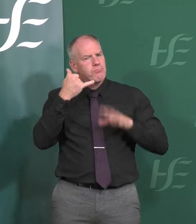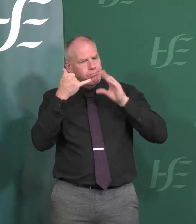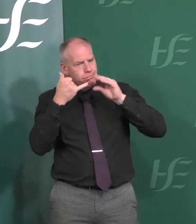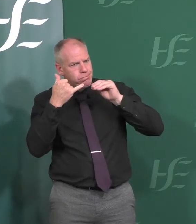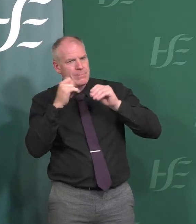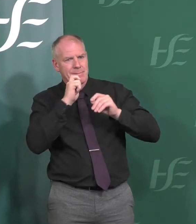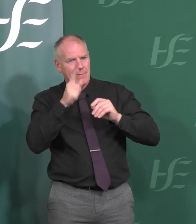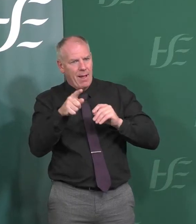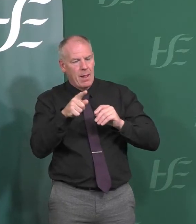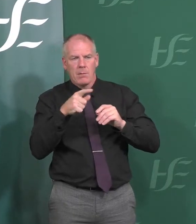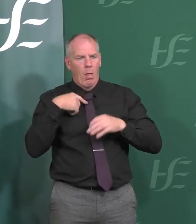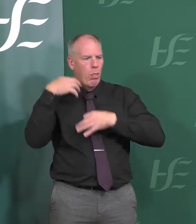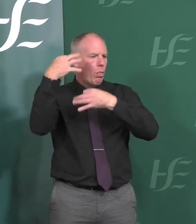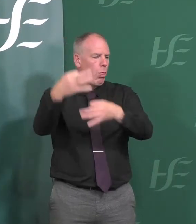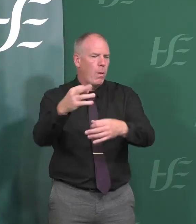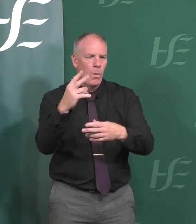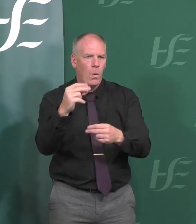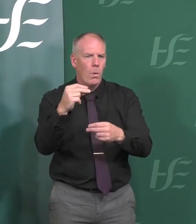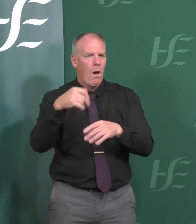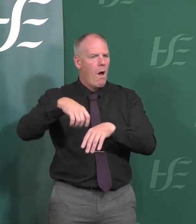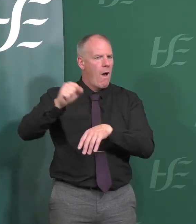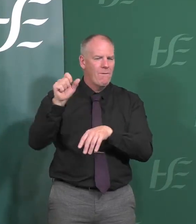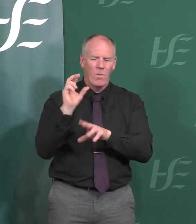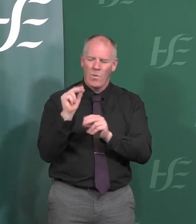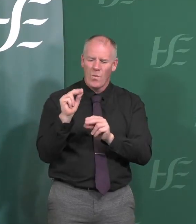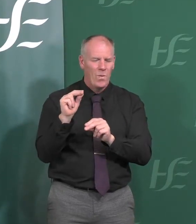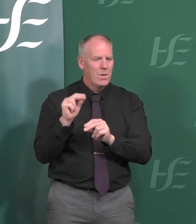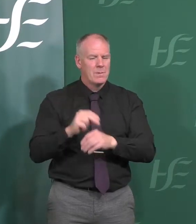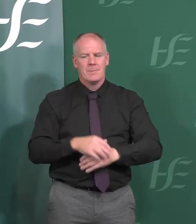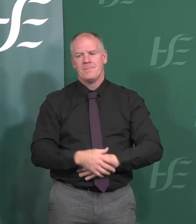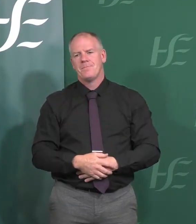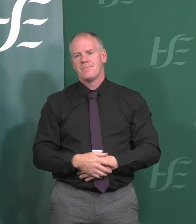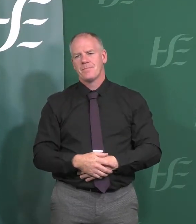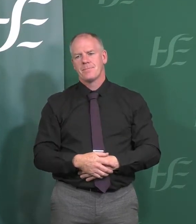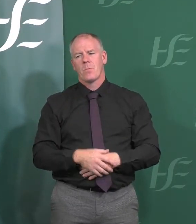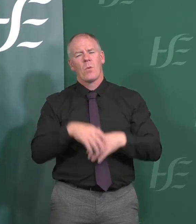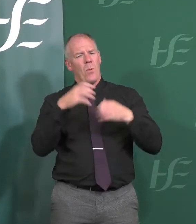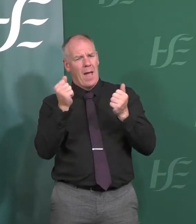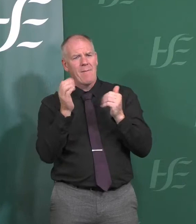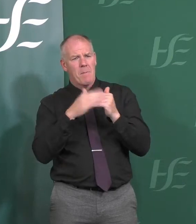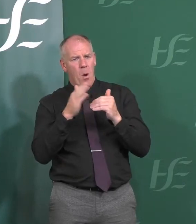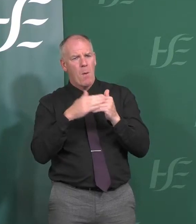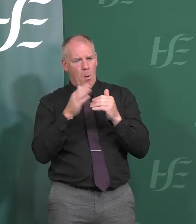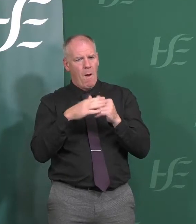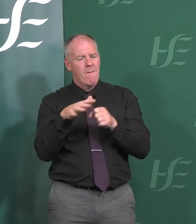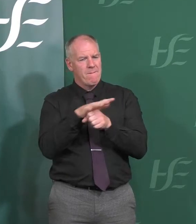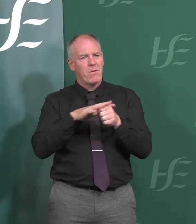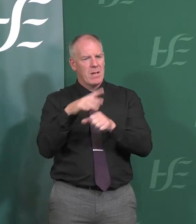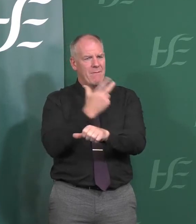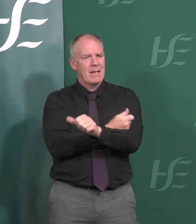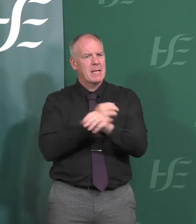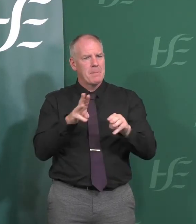to defer it to a later time or to switch off your phone. We do have increasing levels of fully vaccinated people who do test positive